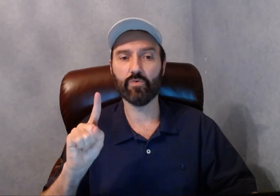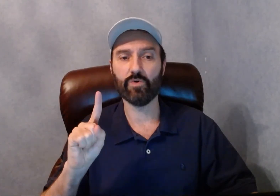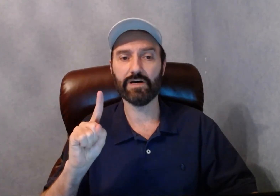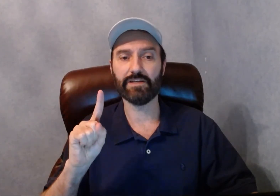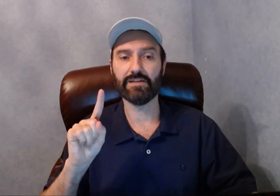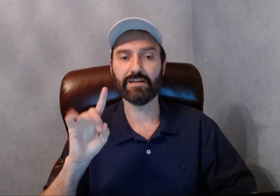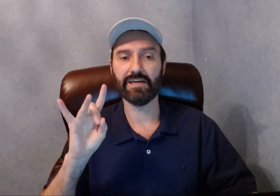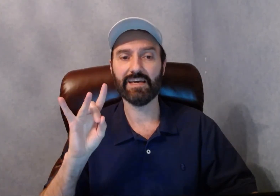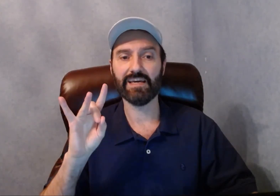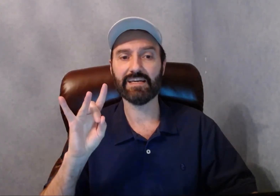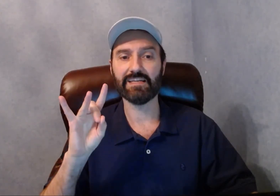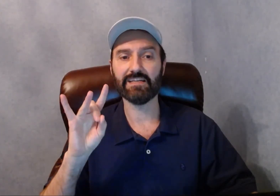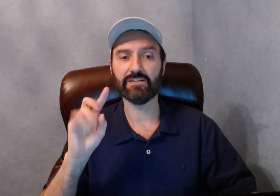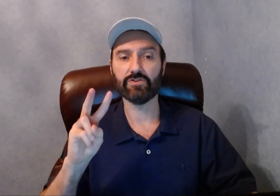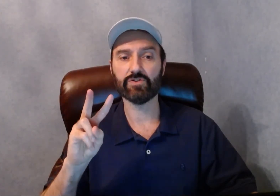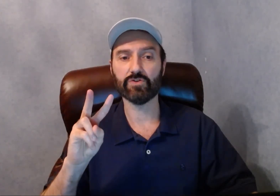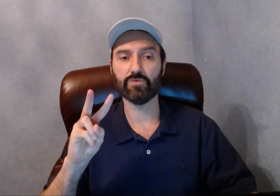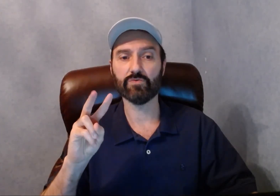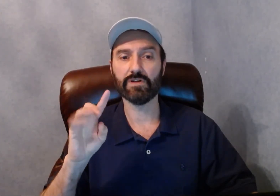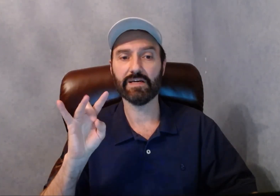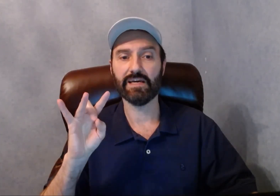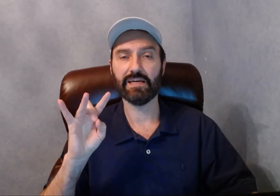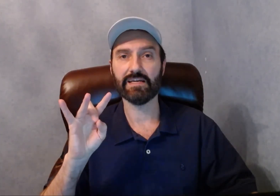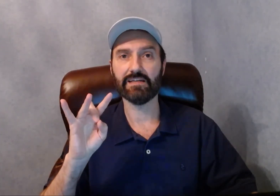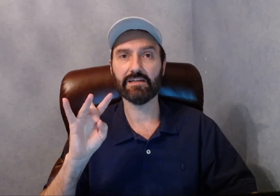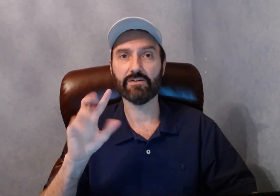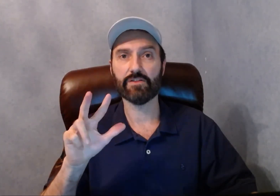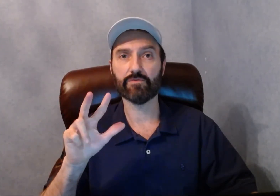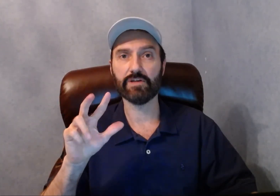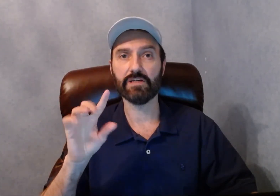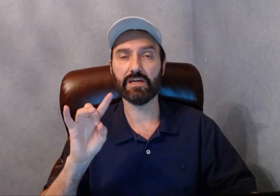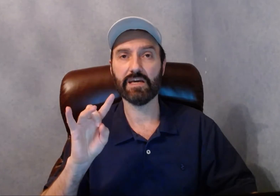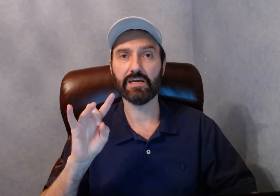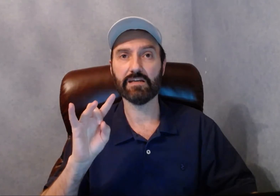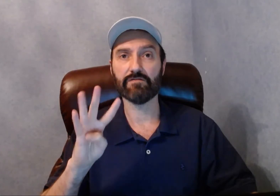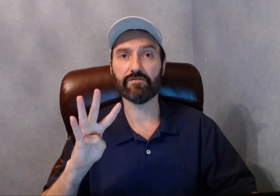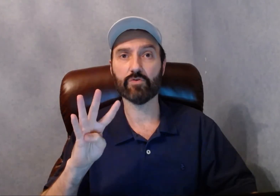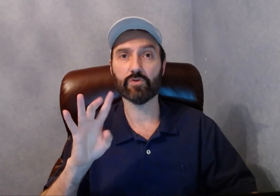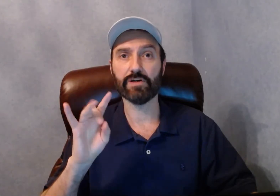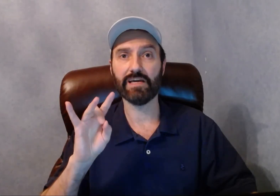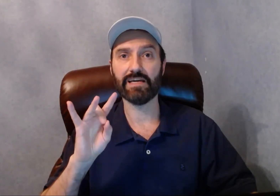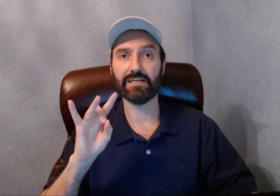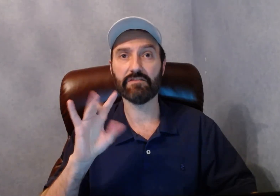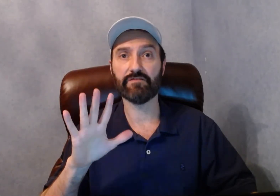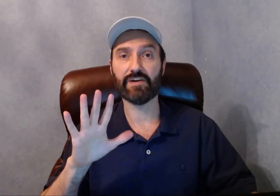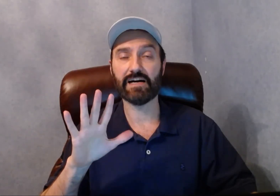81, 82, 83, 84, 85,